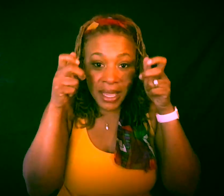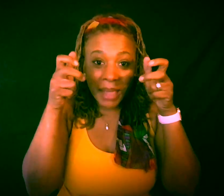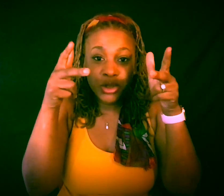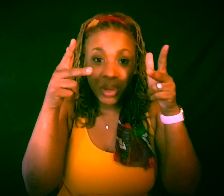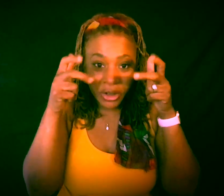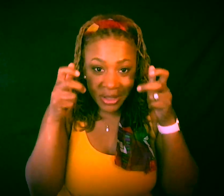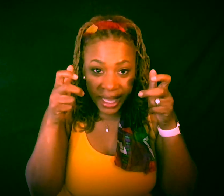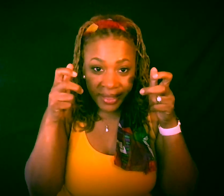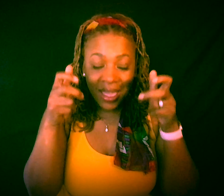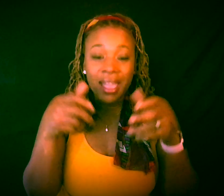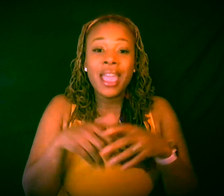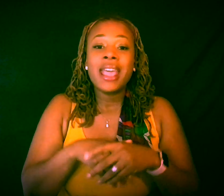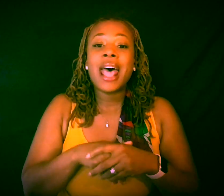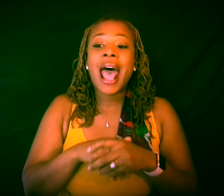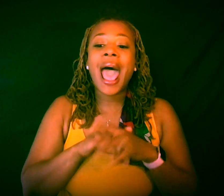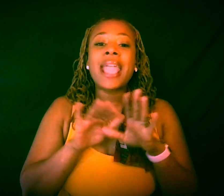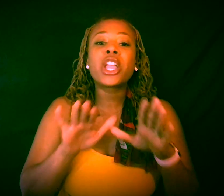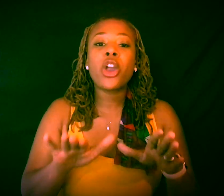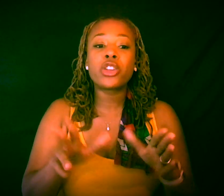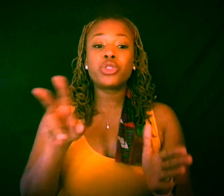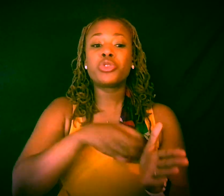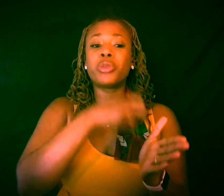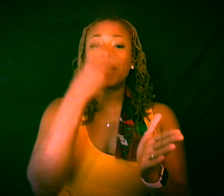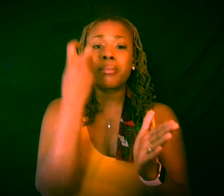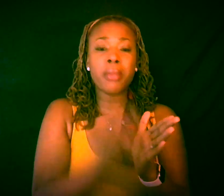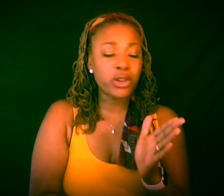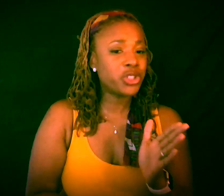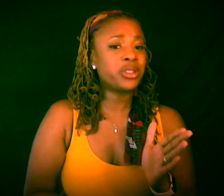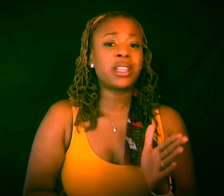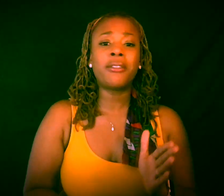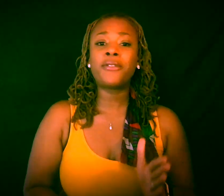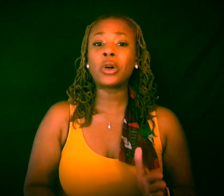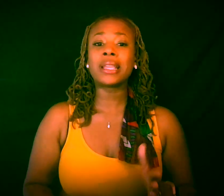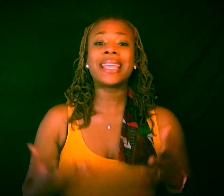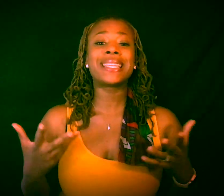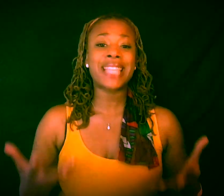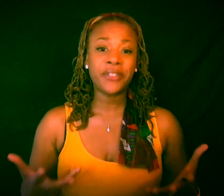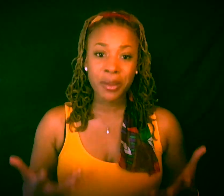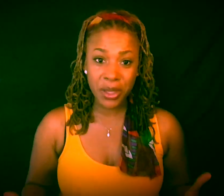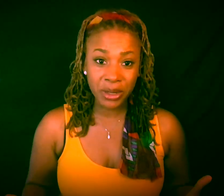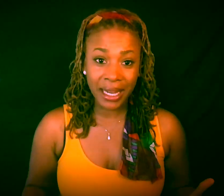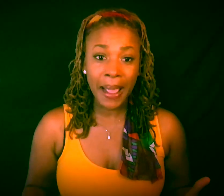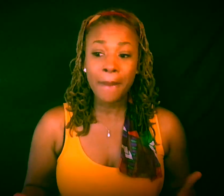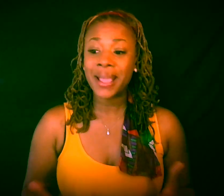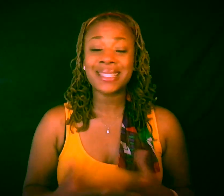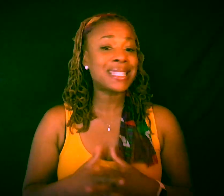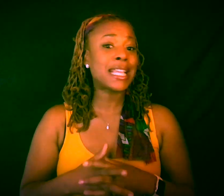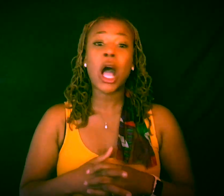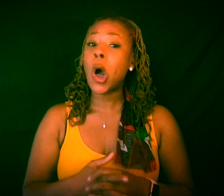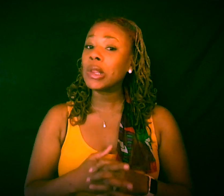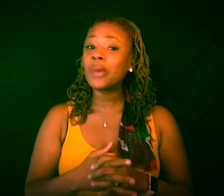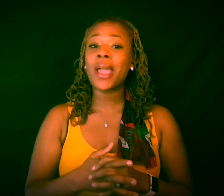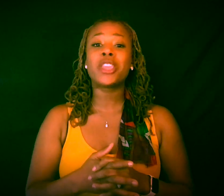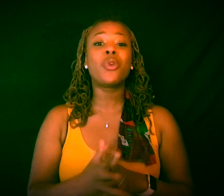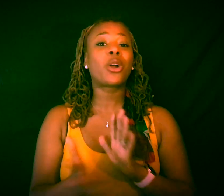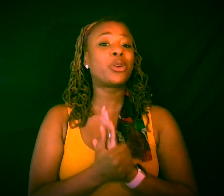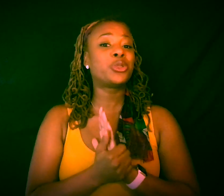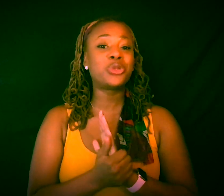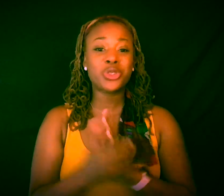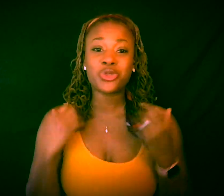able to understand that. I encourage you to immerse yourself fully in the deaf community, because that's the only way you are going to